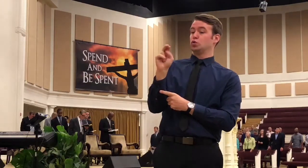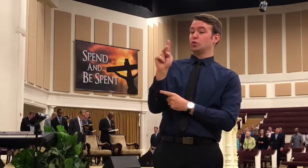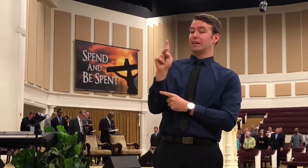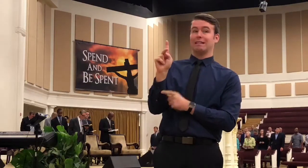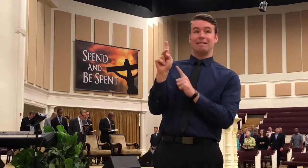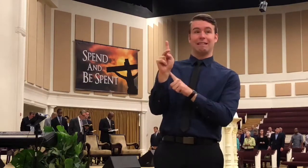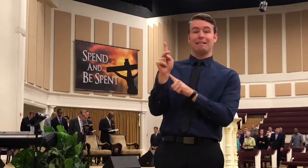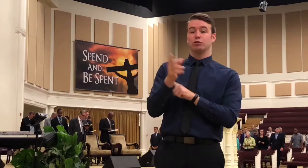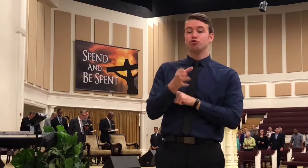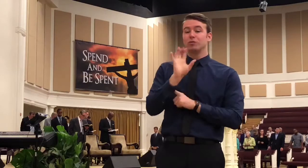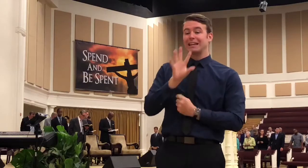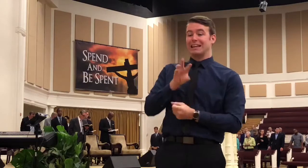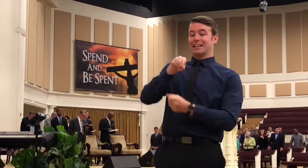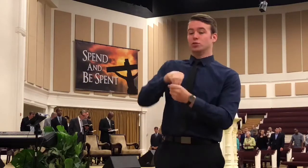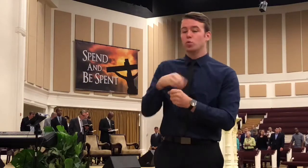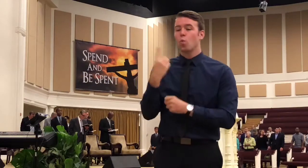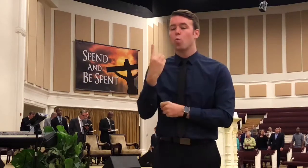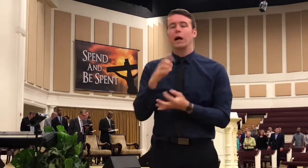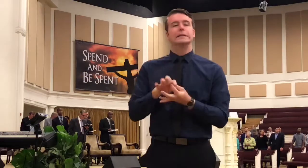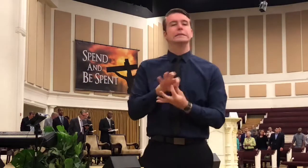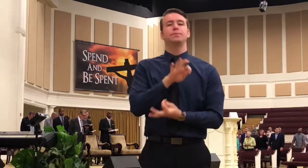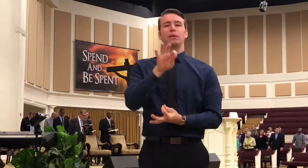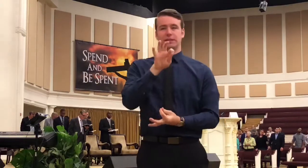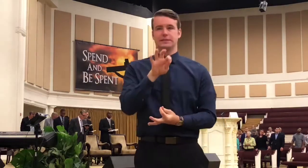one Spirit.